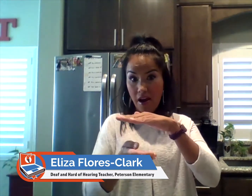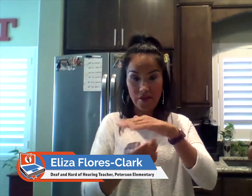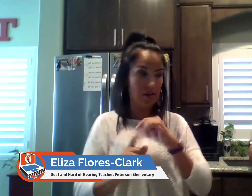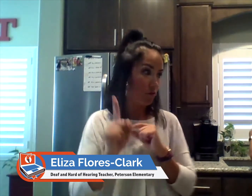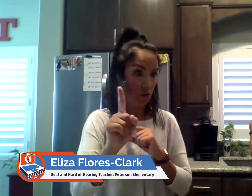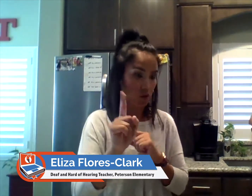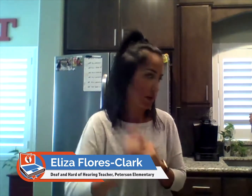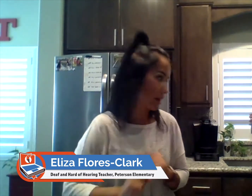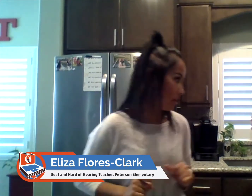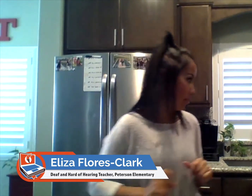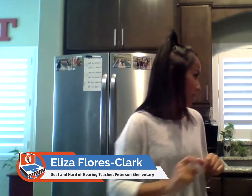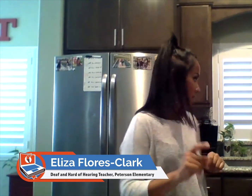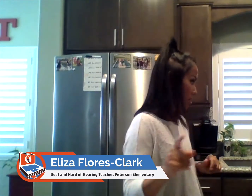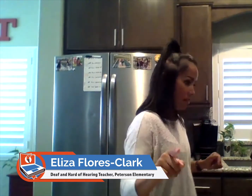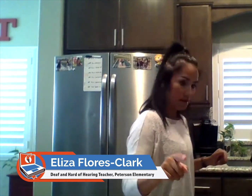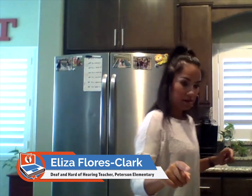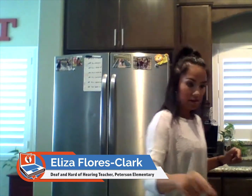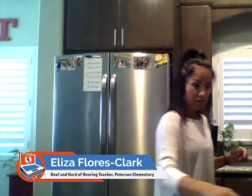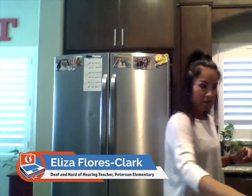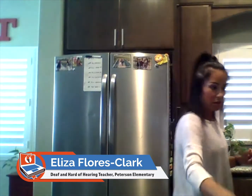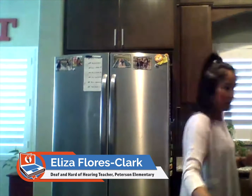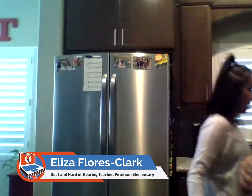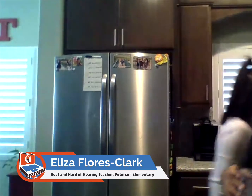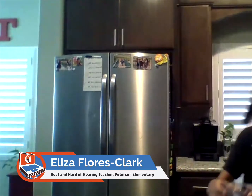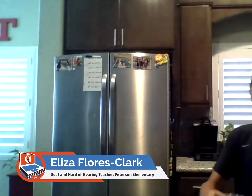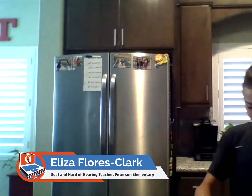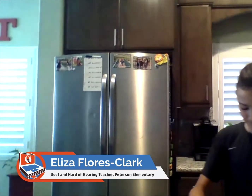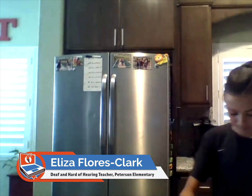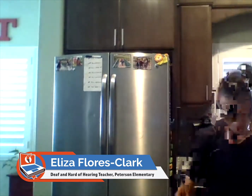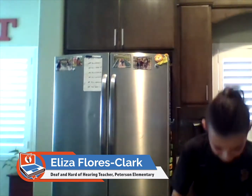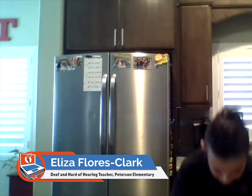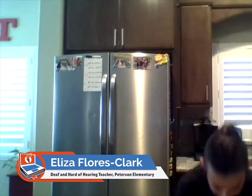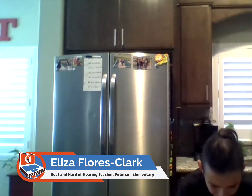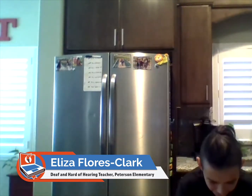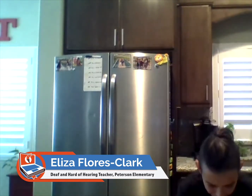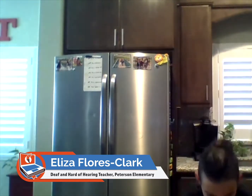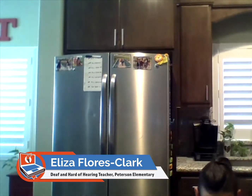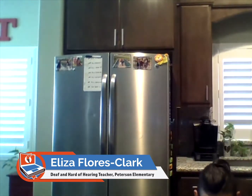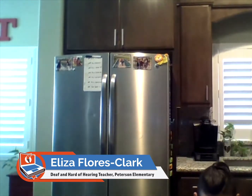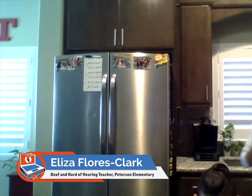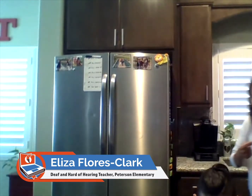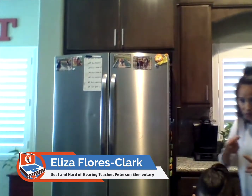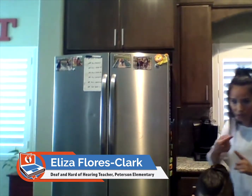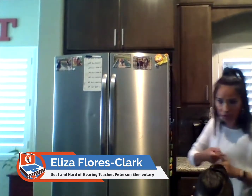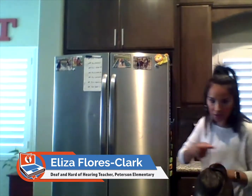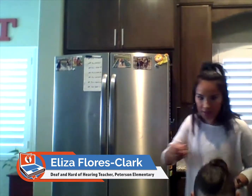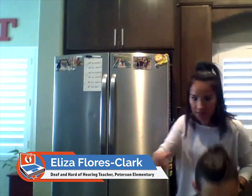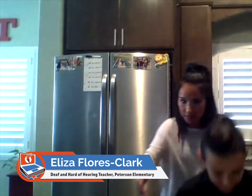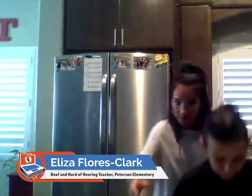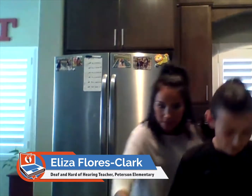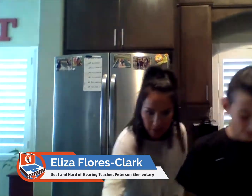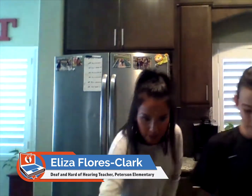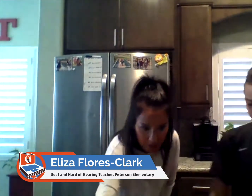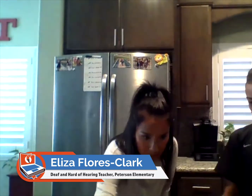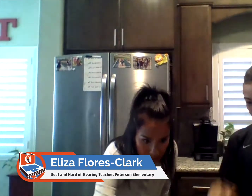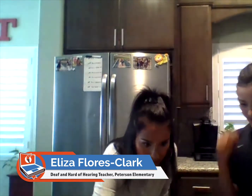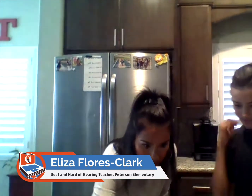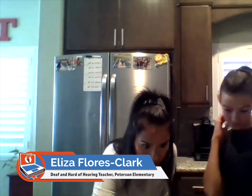oven real quick. Can you get that ready? And what is the temperature? Let's see here.